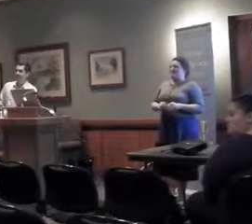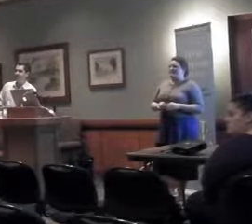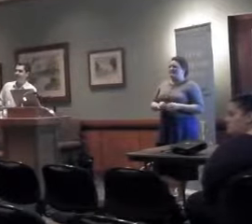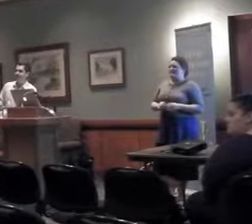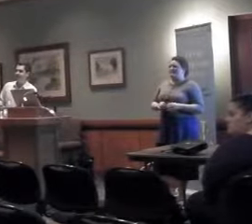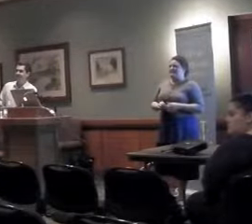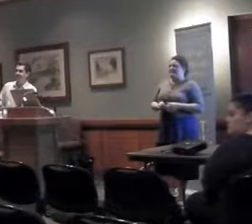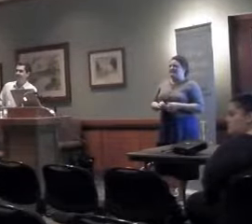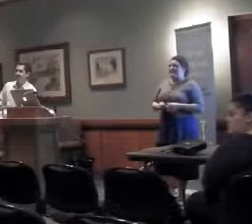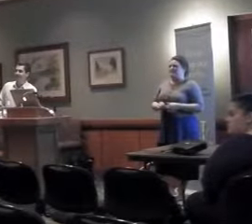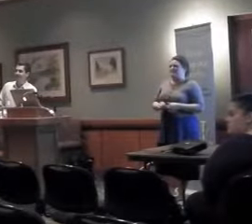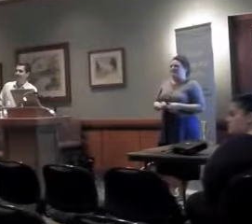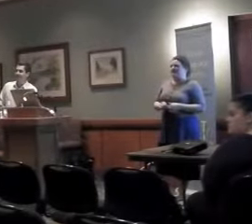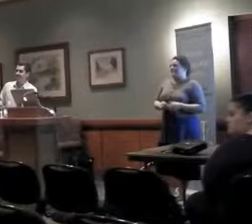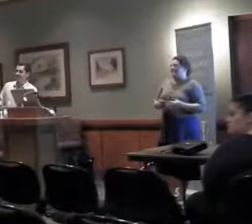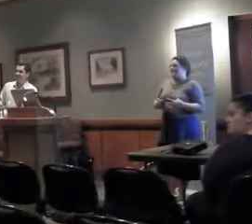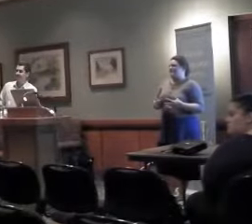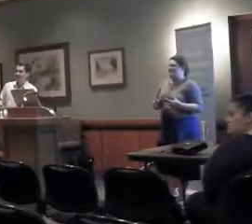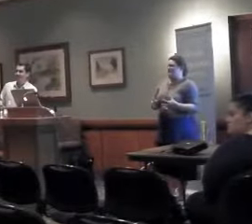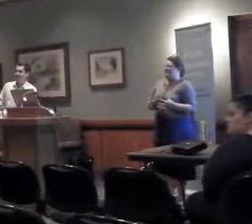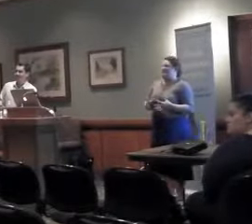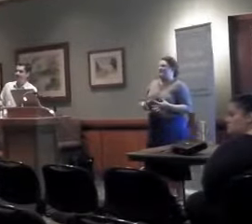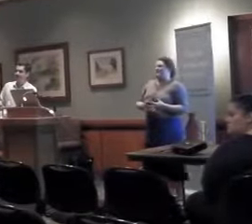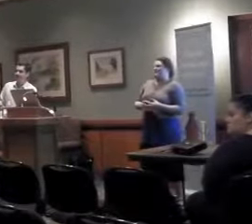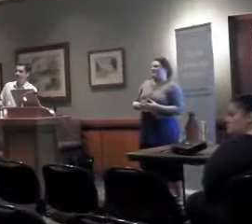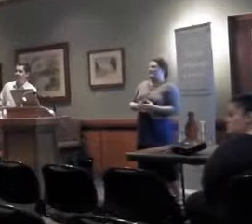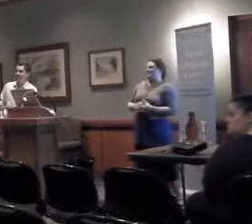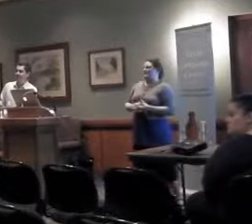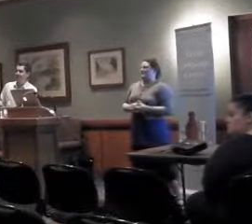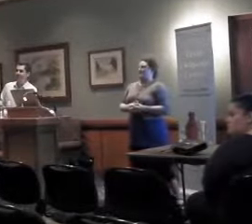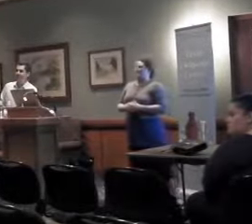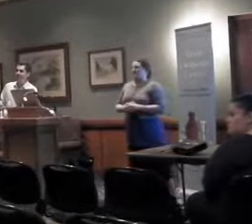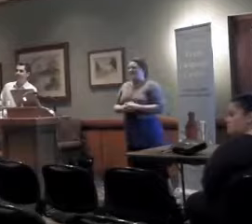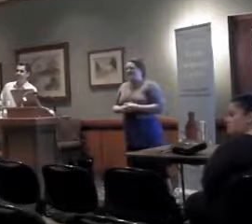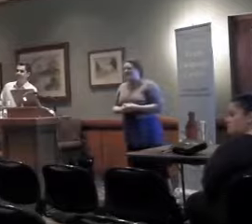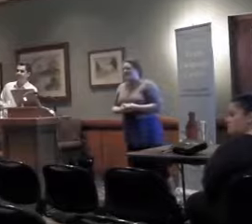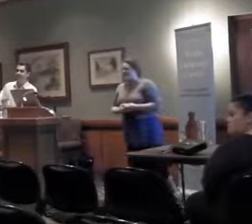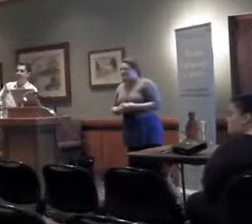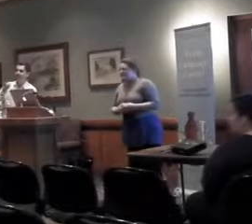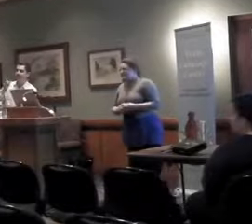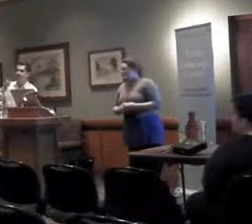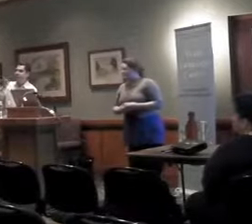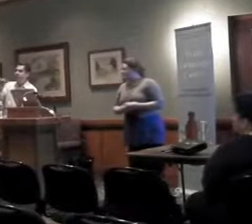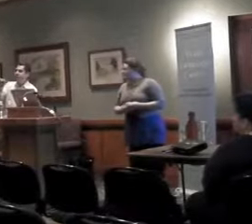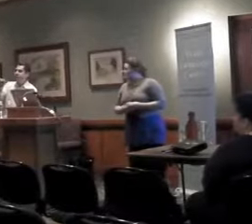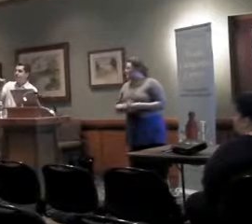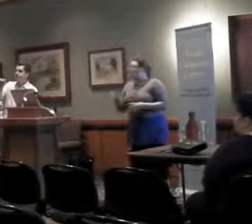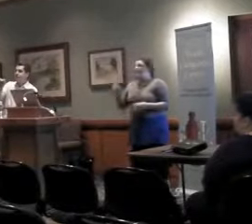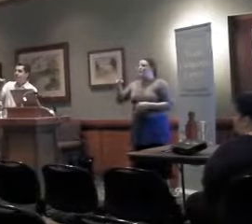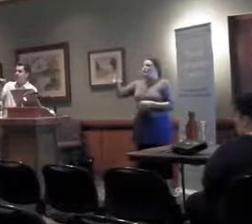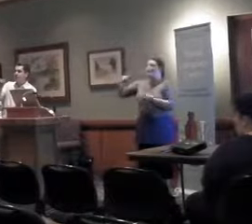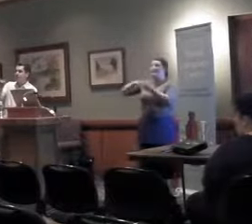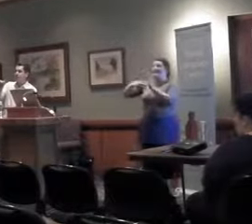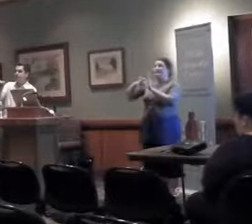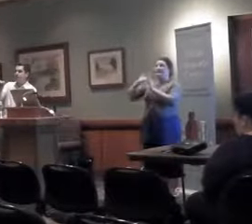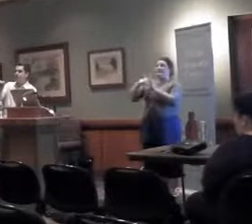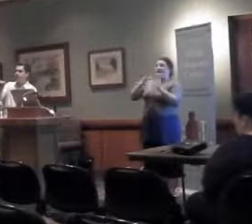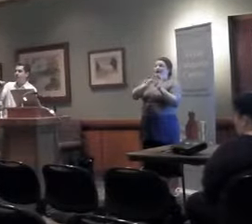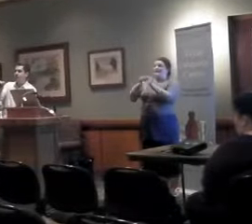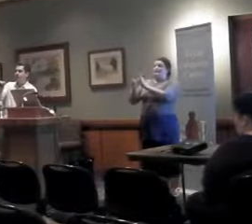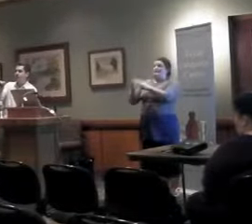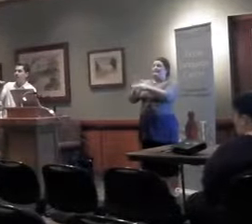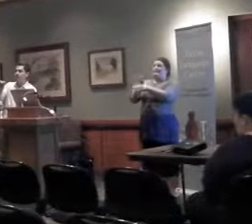observed in Texas, I noticed a lot of, I just have found that very interesting. I thought that I'd throw that in there. So you're saying that there's a